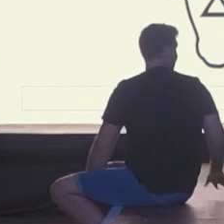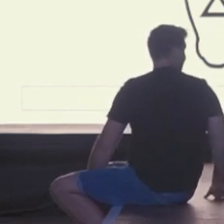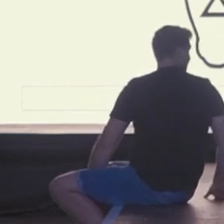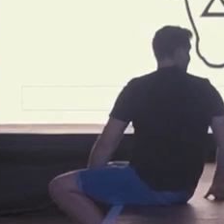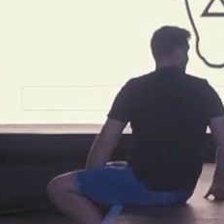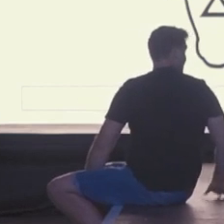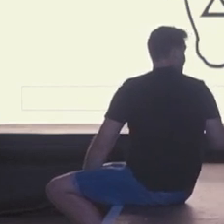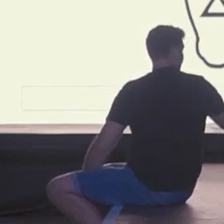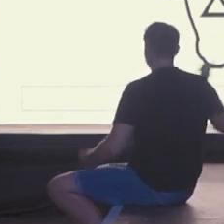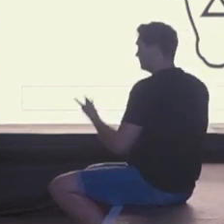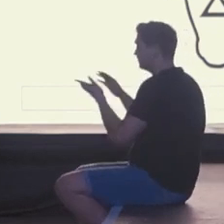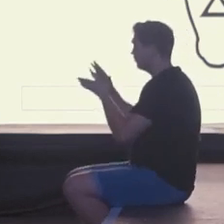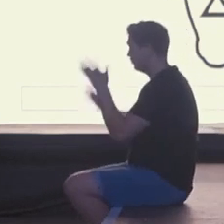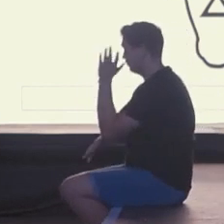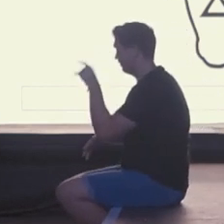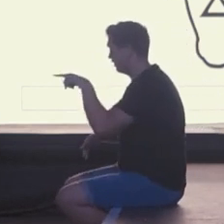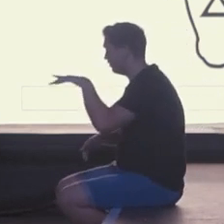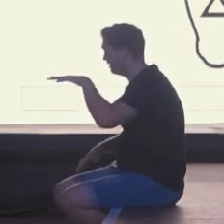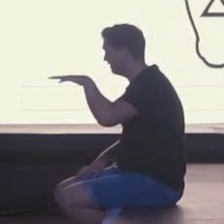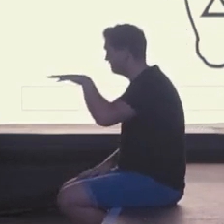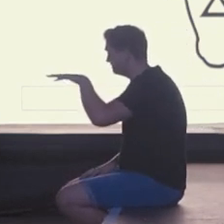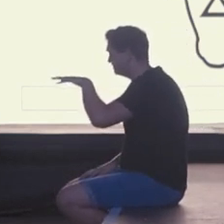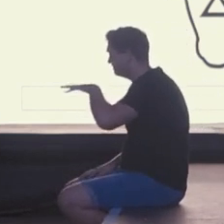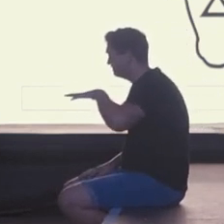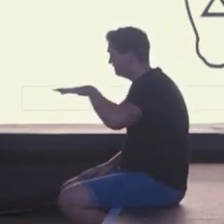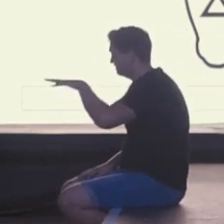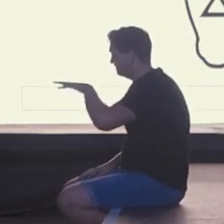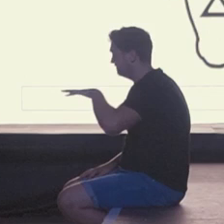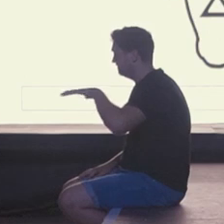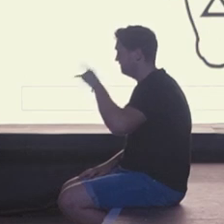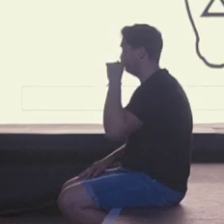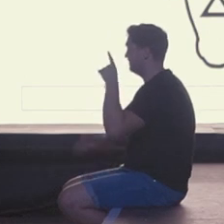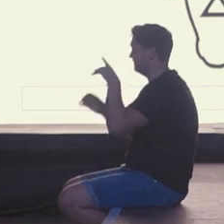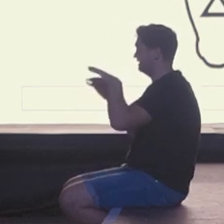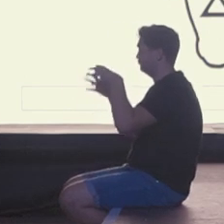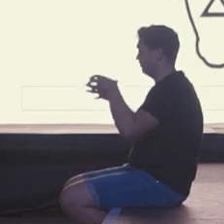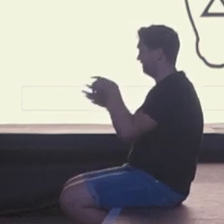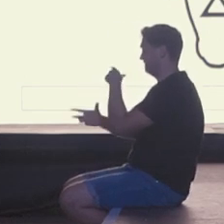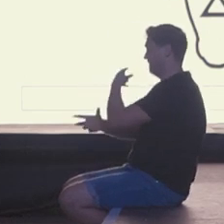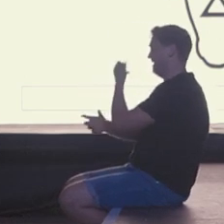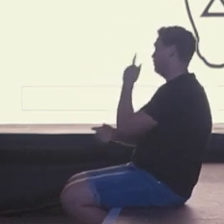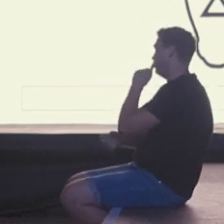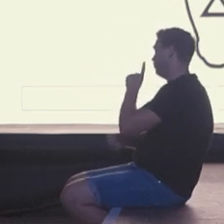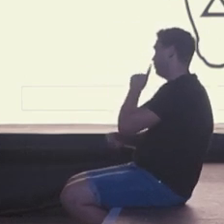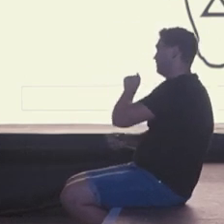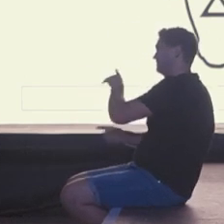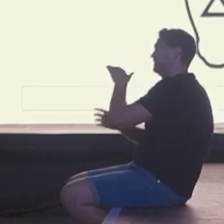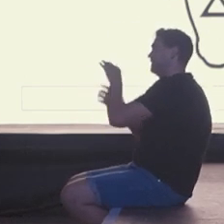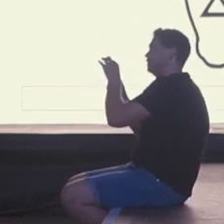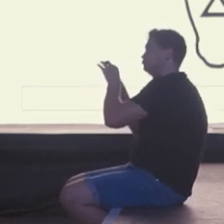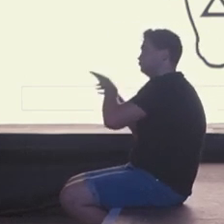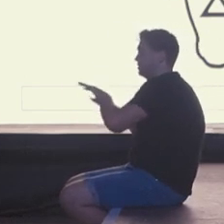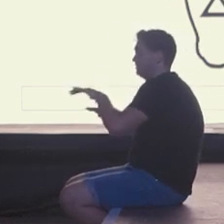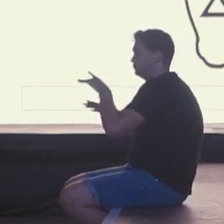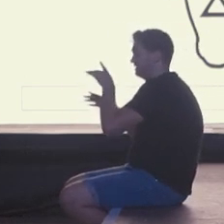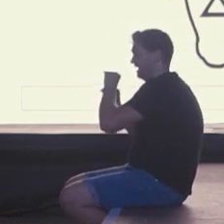Hi, go to the family camp, and the lady that's running that is called Primary Vegetation, and